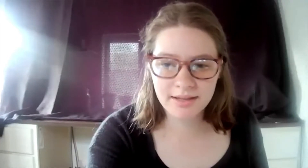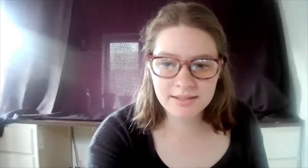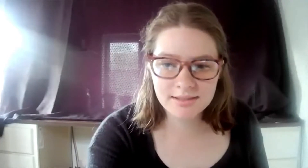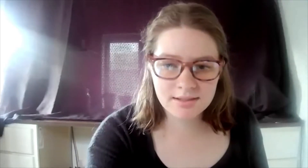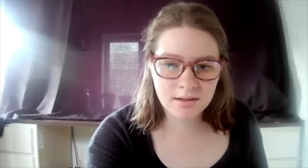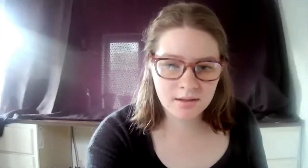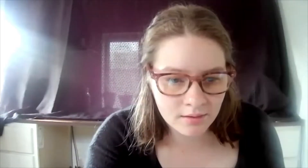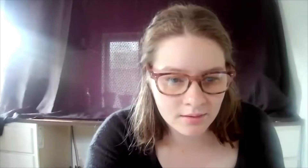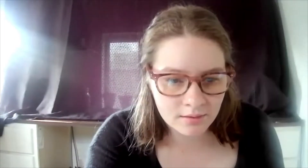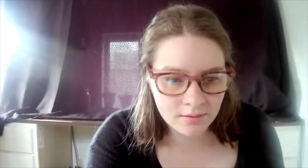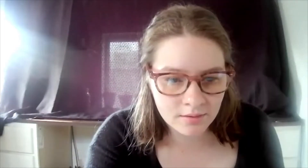this.